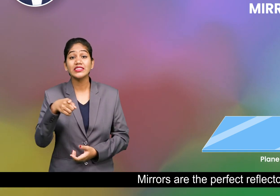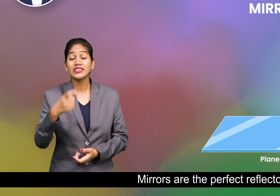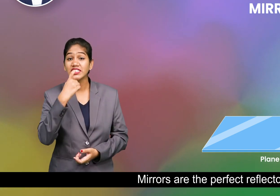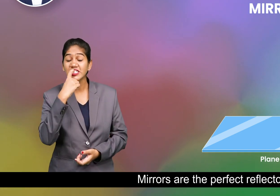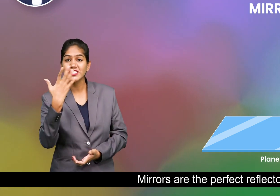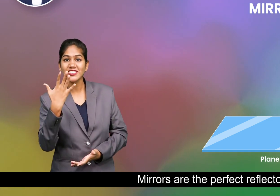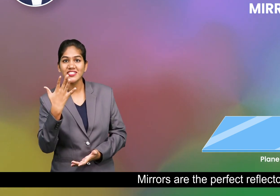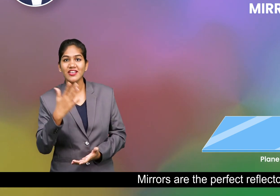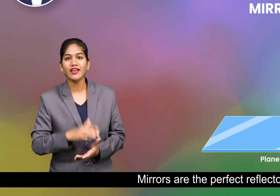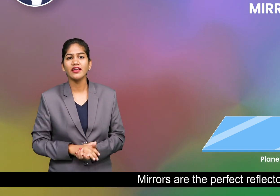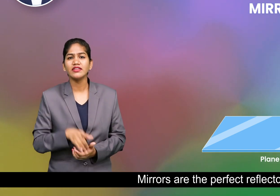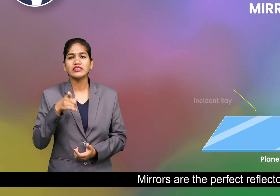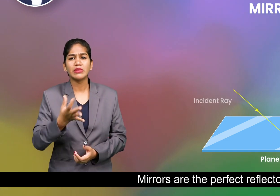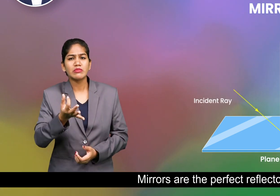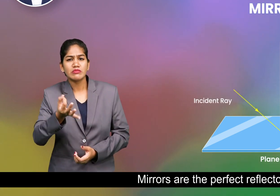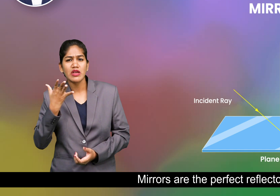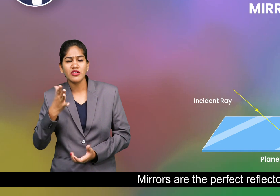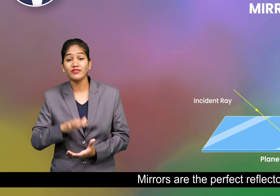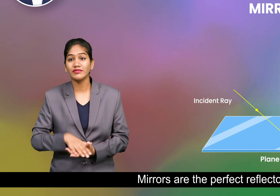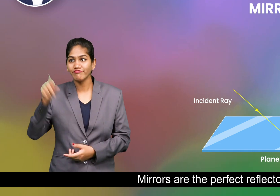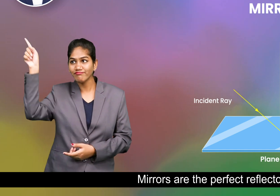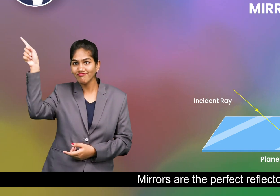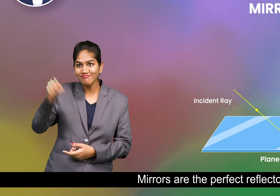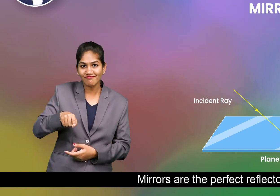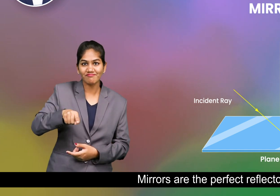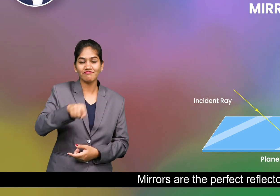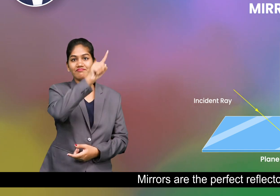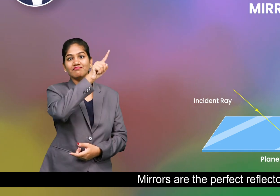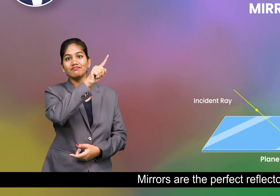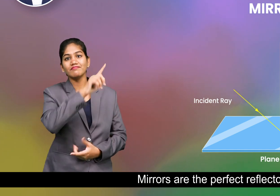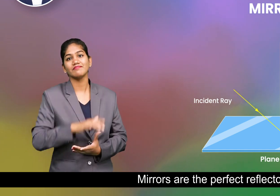Mirrors are the perfect reflectors.